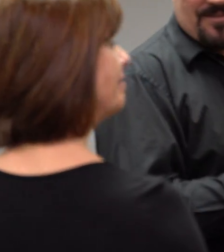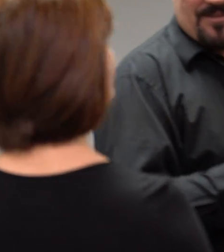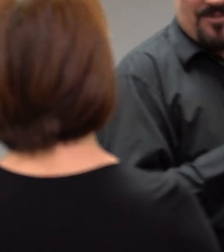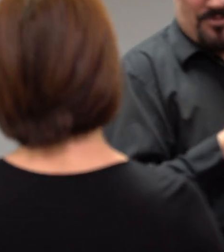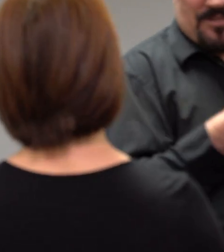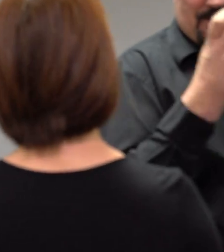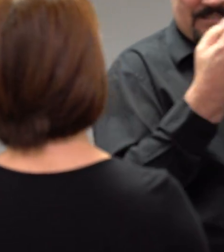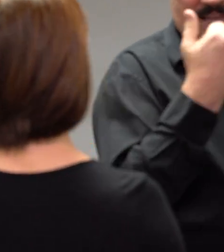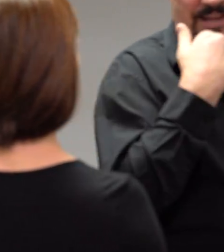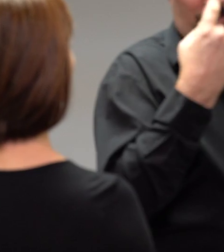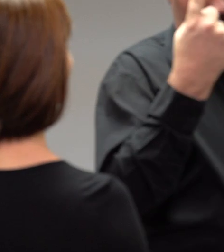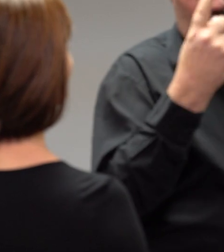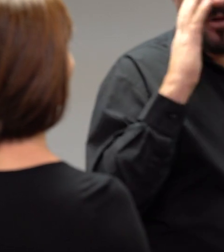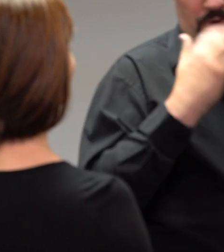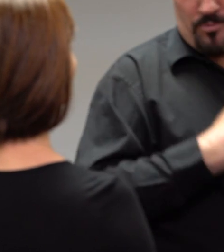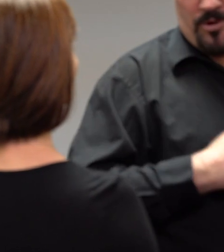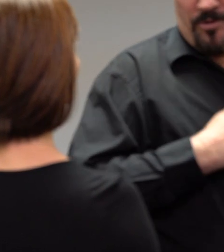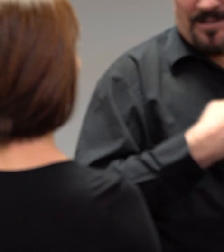She wants a job.